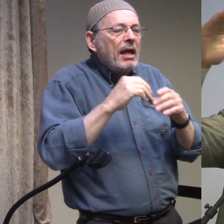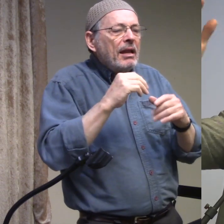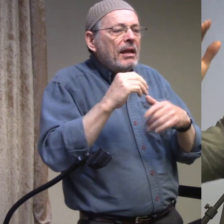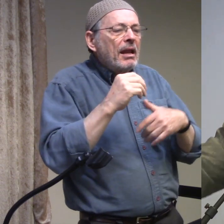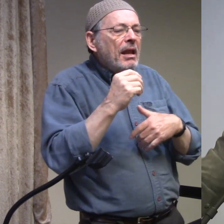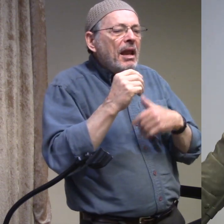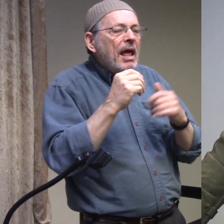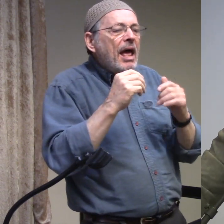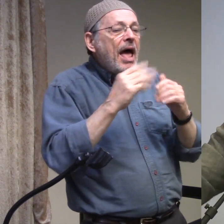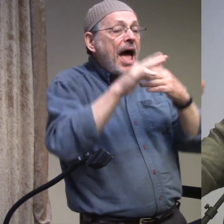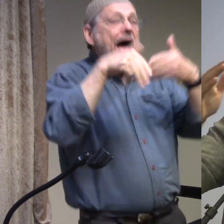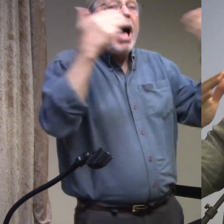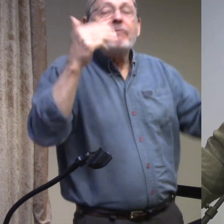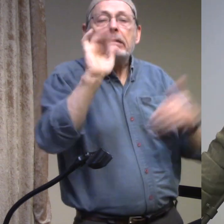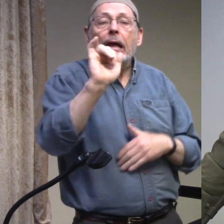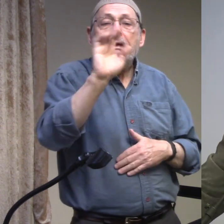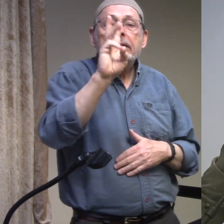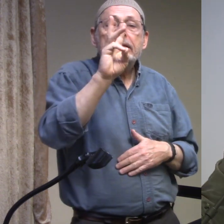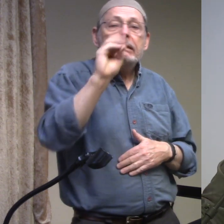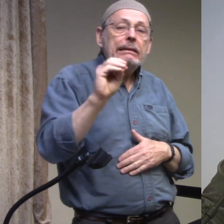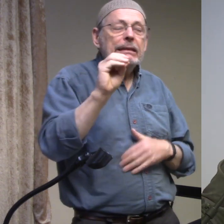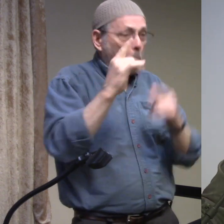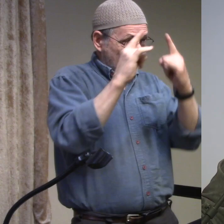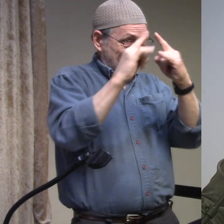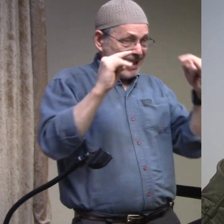miles high, made of pearls,